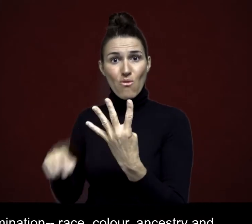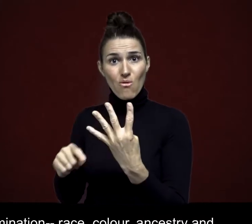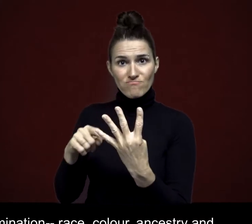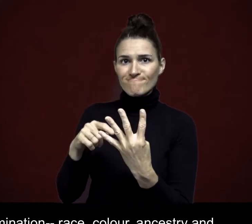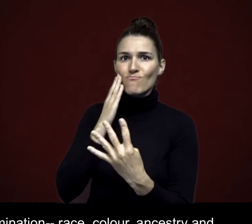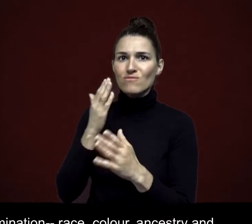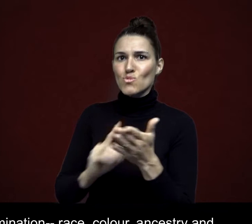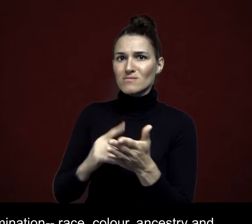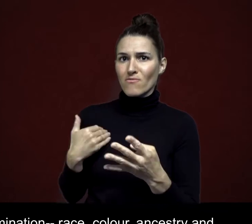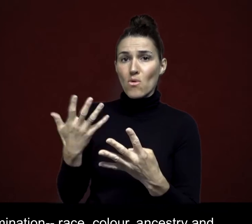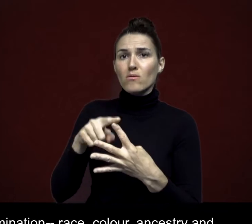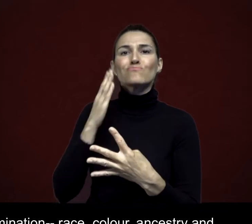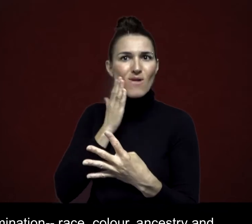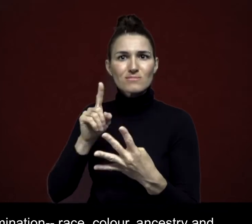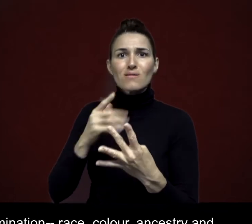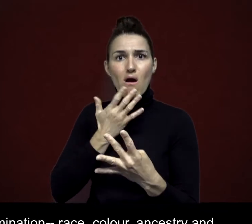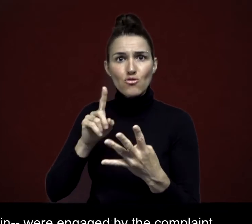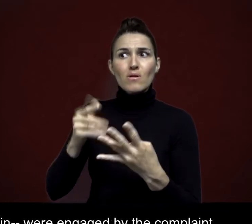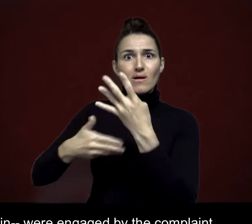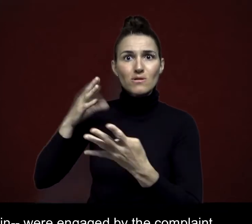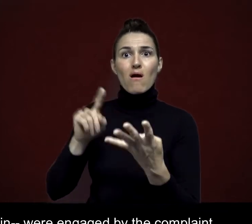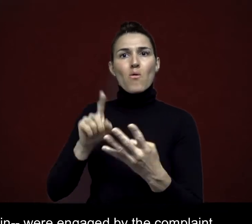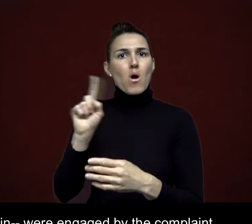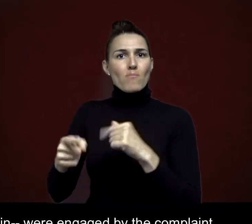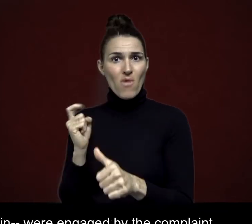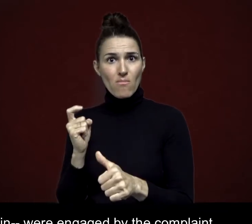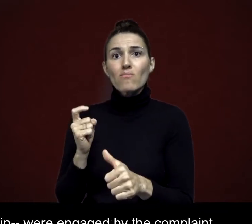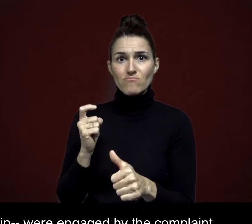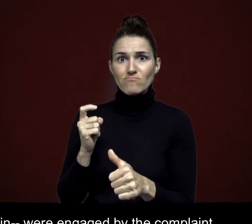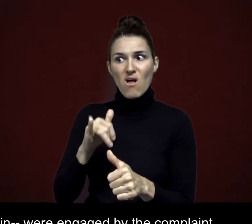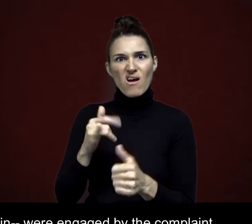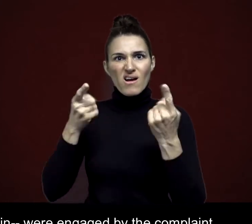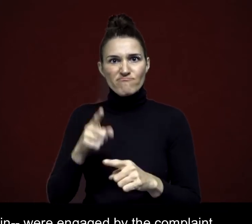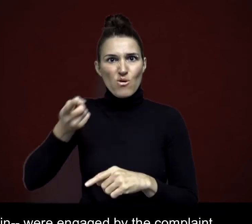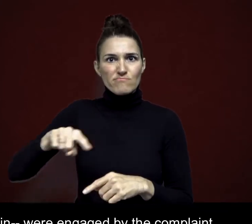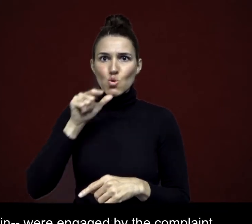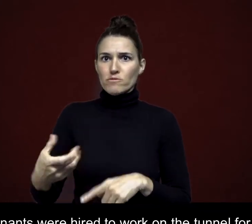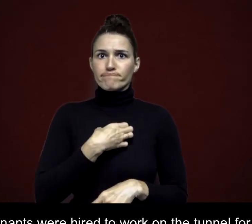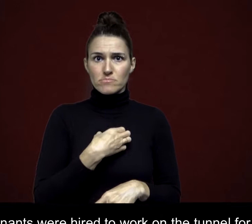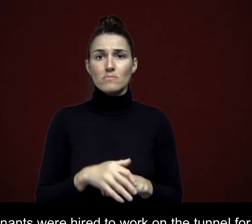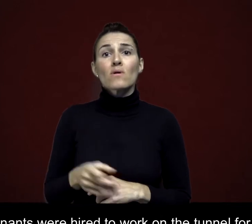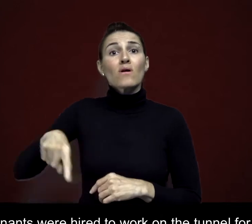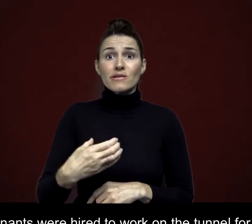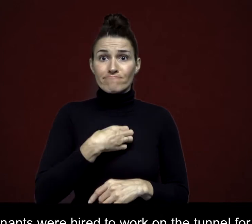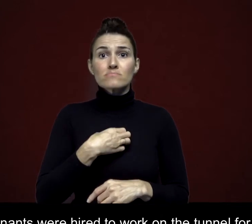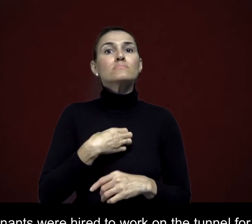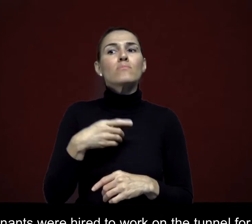discrimination, race, color, ancestry, and place of origin, were engaged by the complaint. The complainants were hired to work